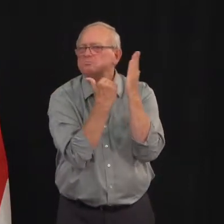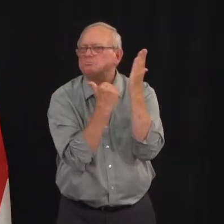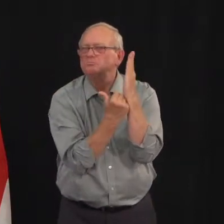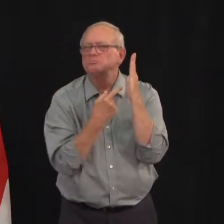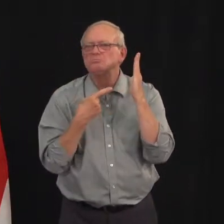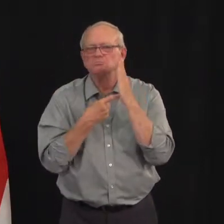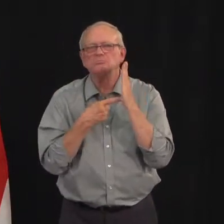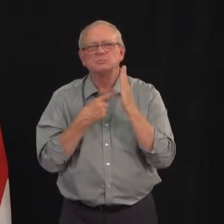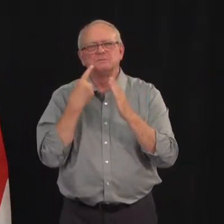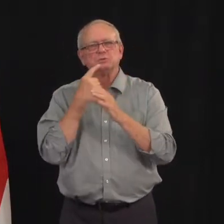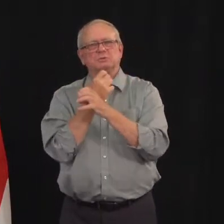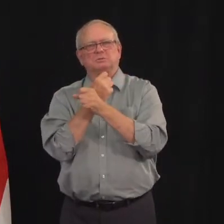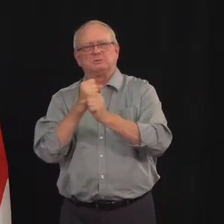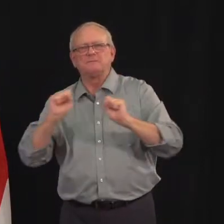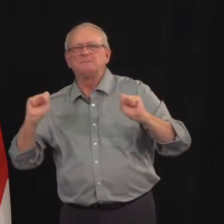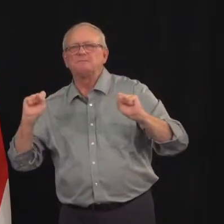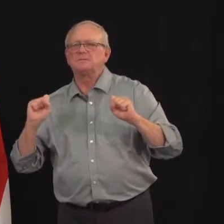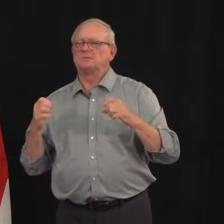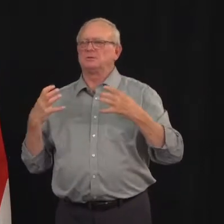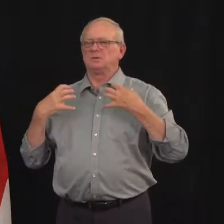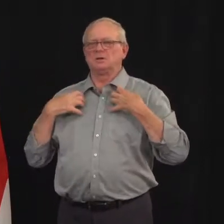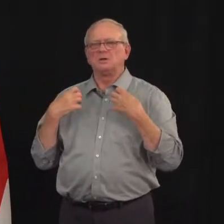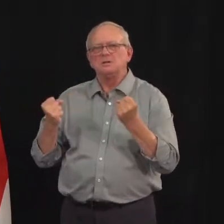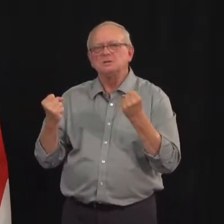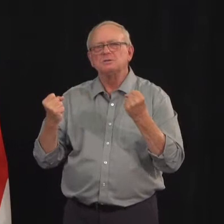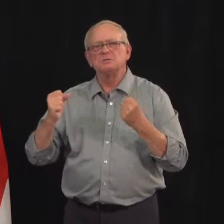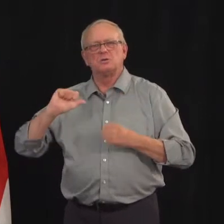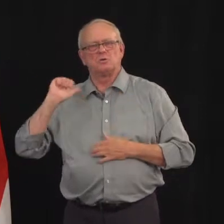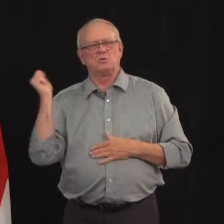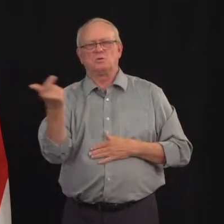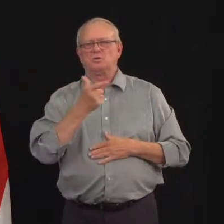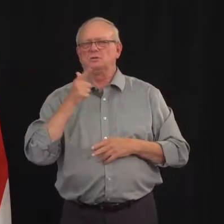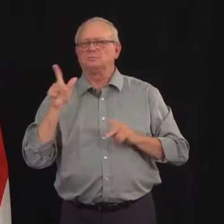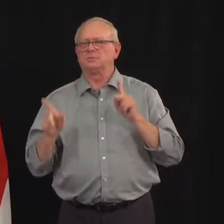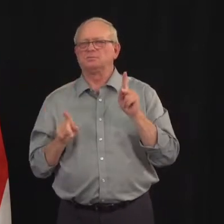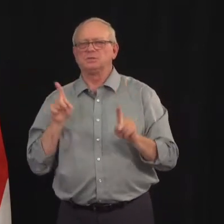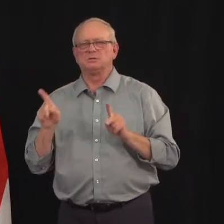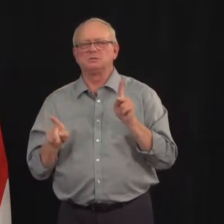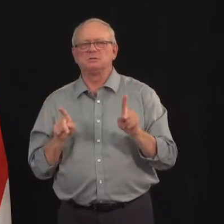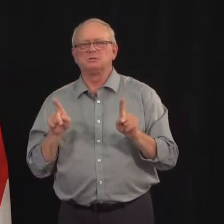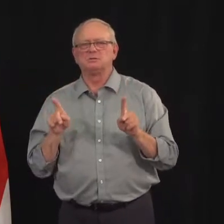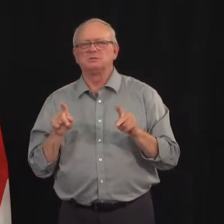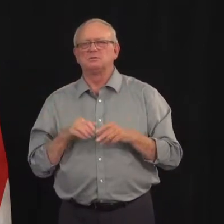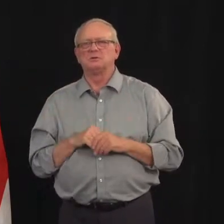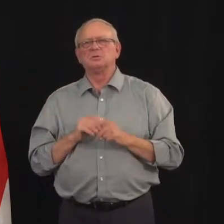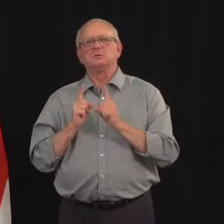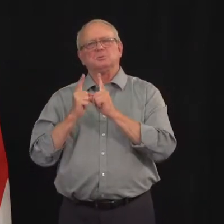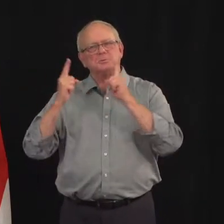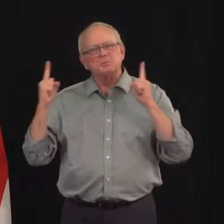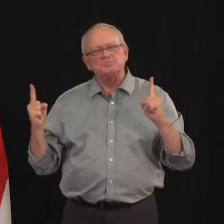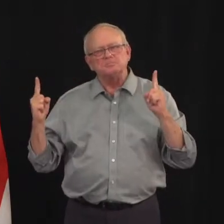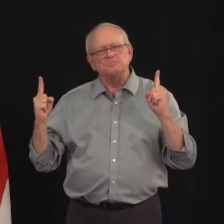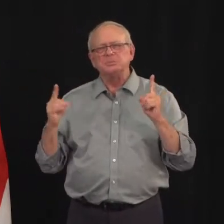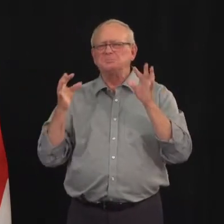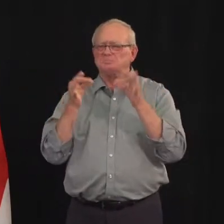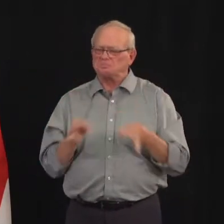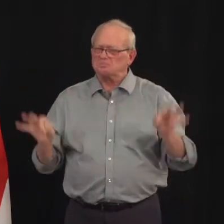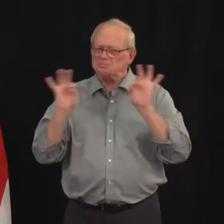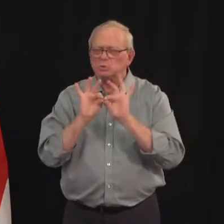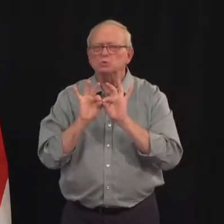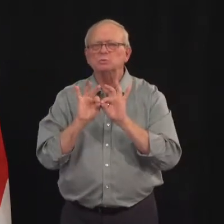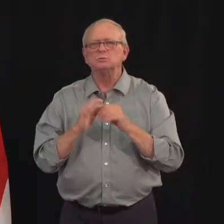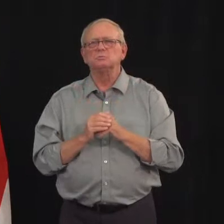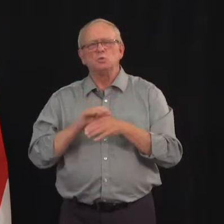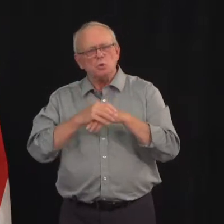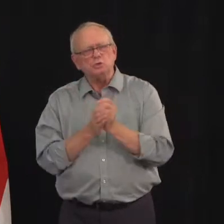everyone. Continue to physically distance, practice good hand hygiene, wear masks if you are going to be in crowded